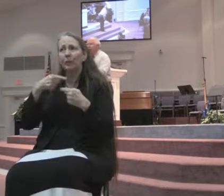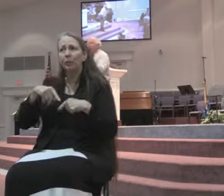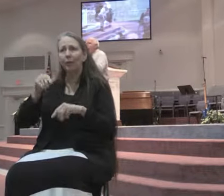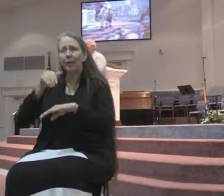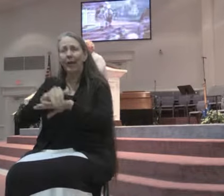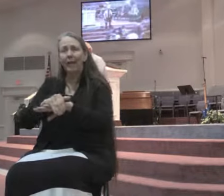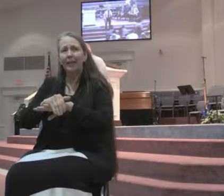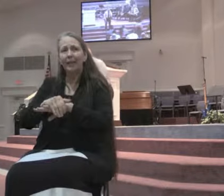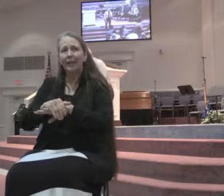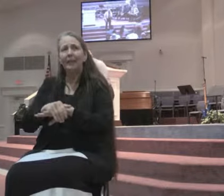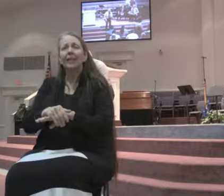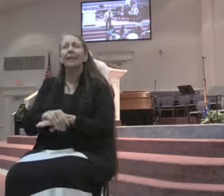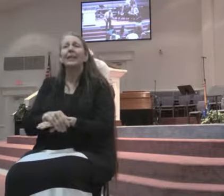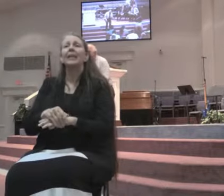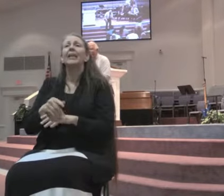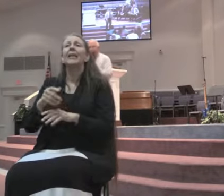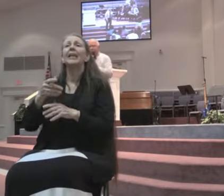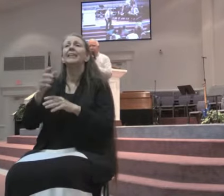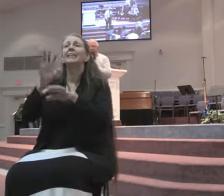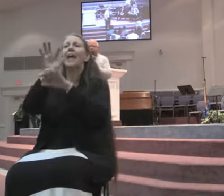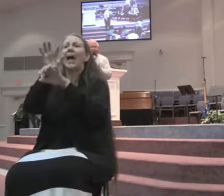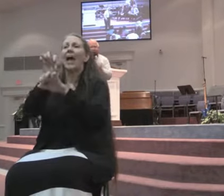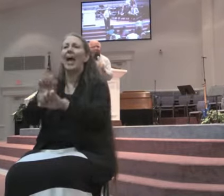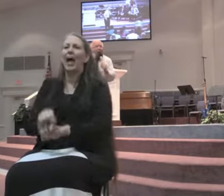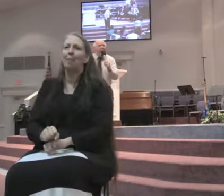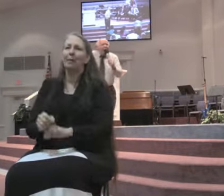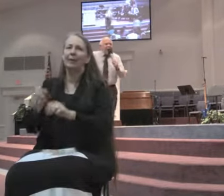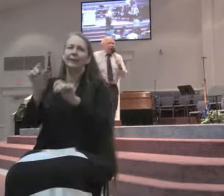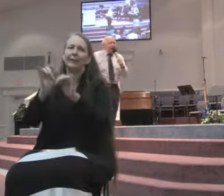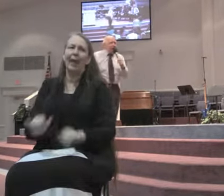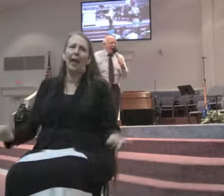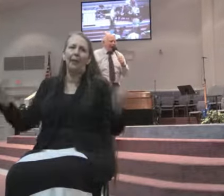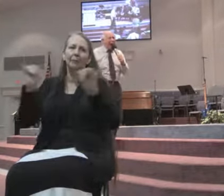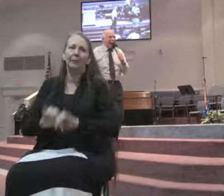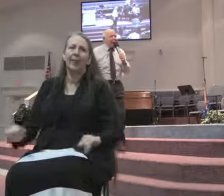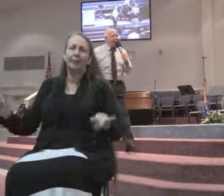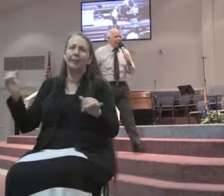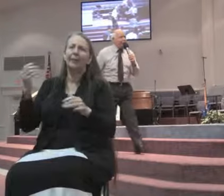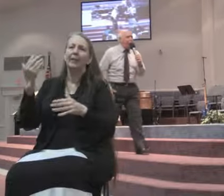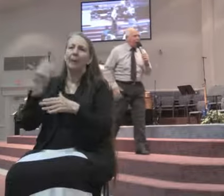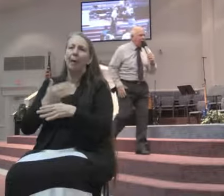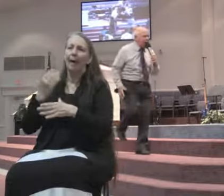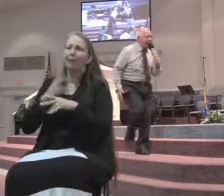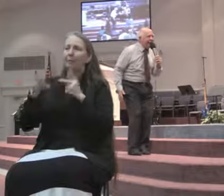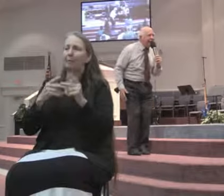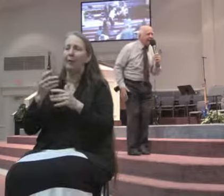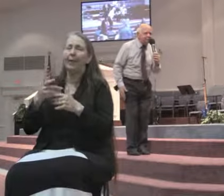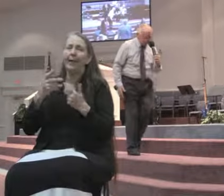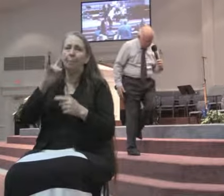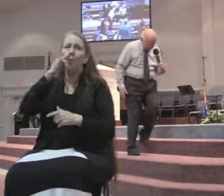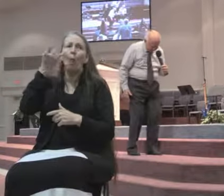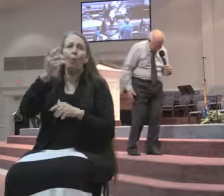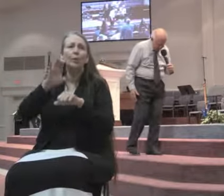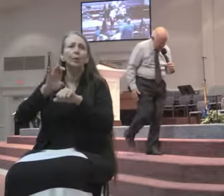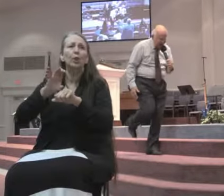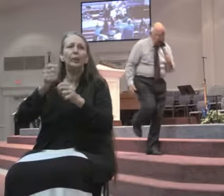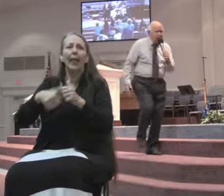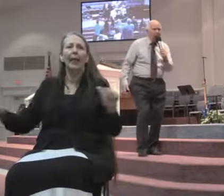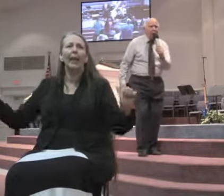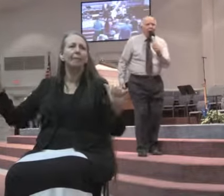and he said, it is the routine that's killing my people, and they're backsliding over the routine.